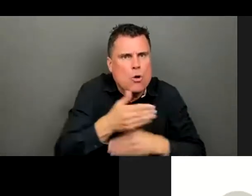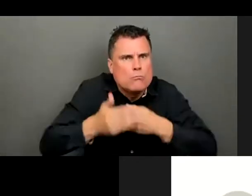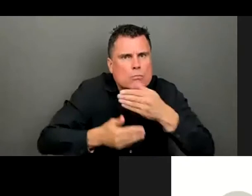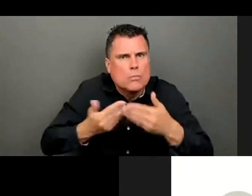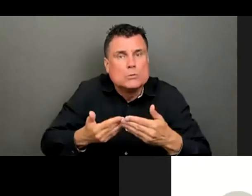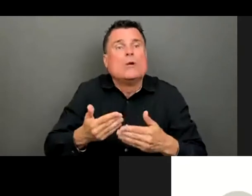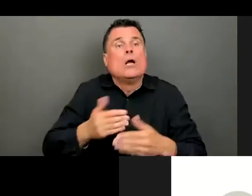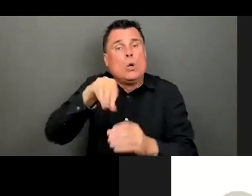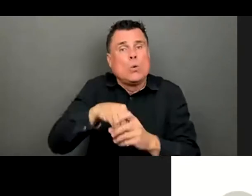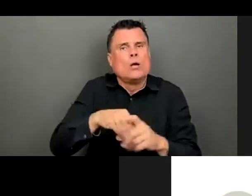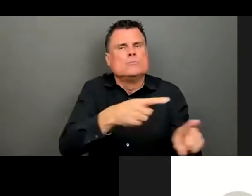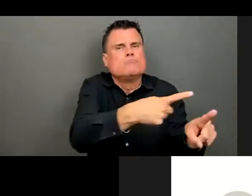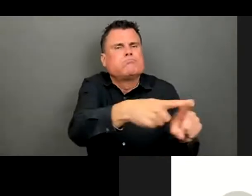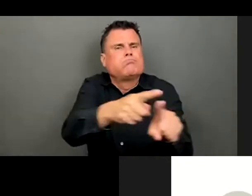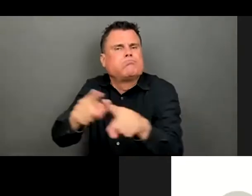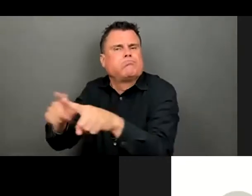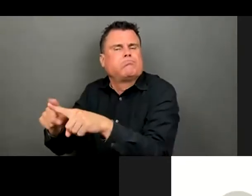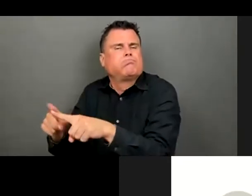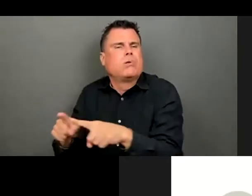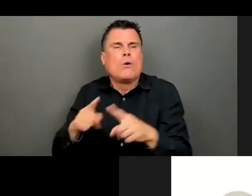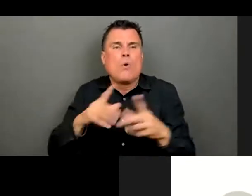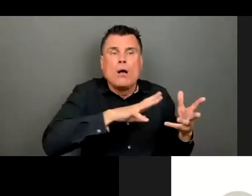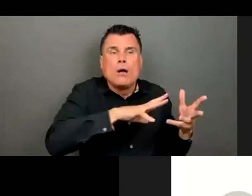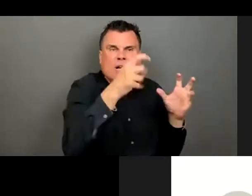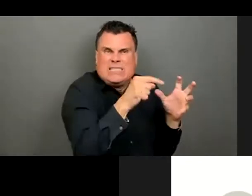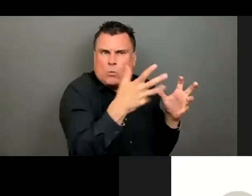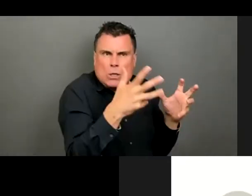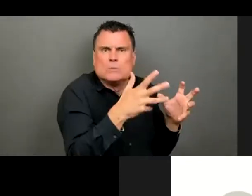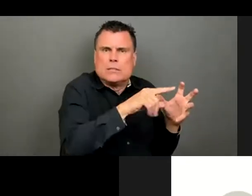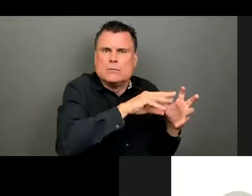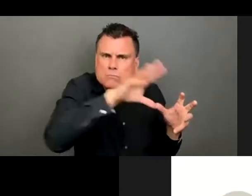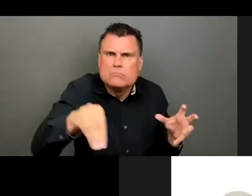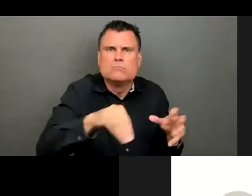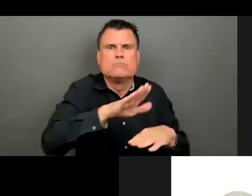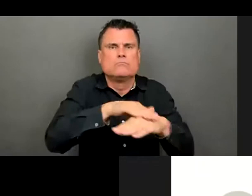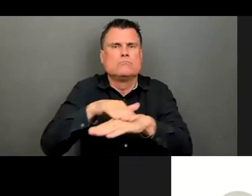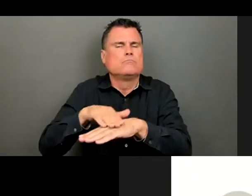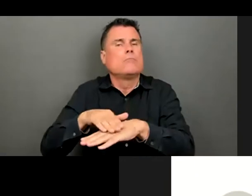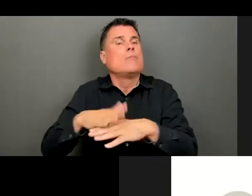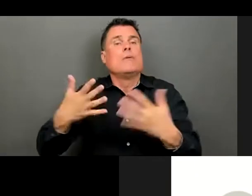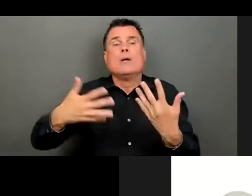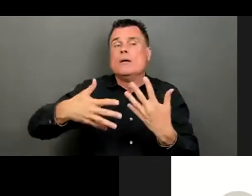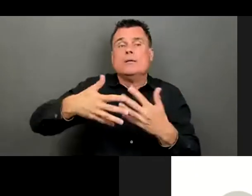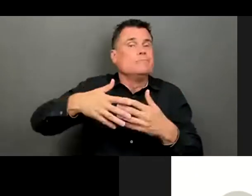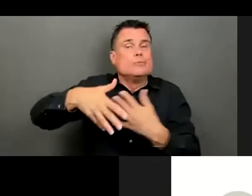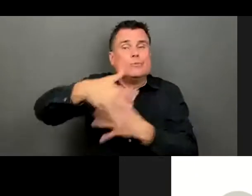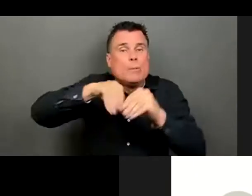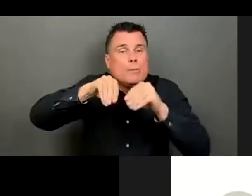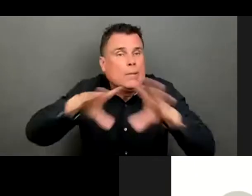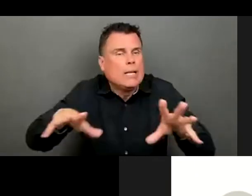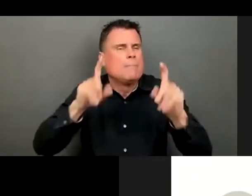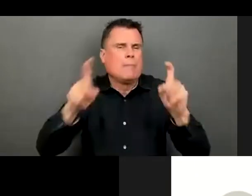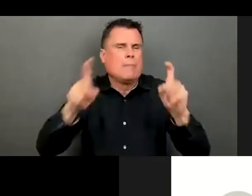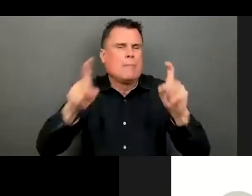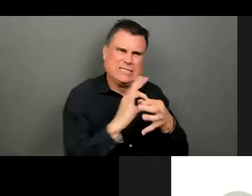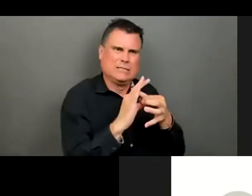media targeting the persons with disabilities, different kind of disabilities. And finally, the